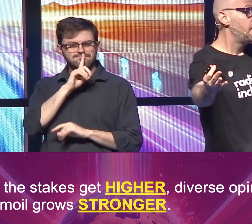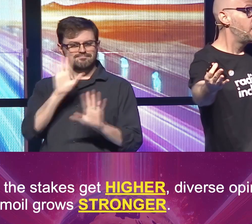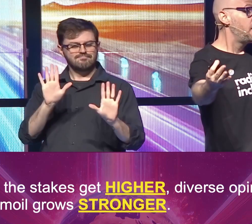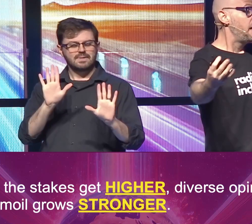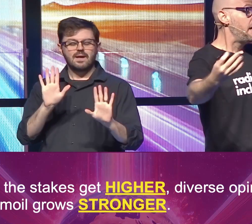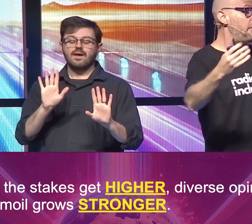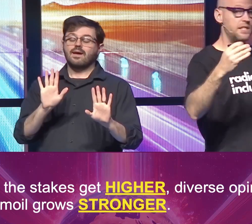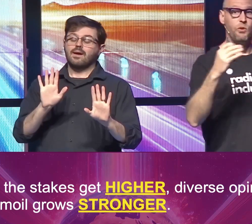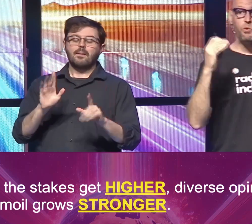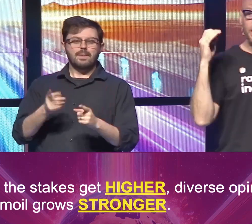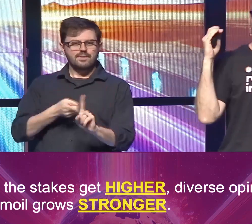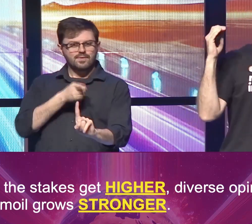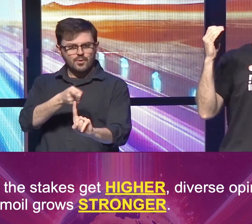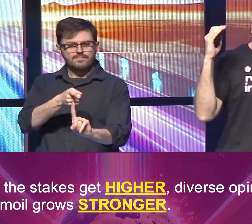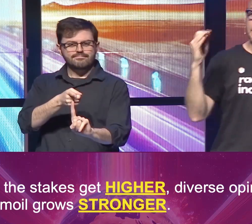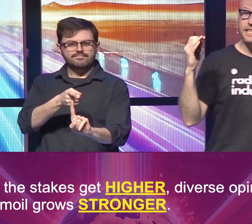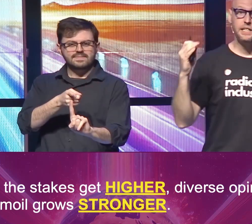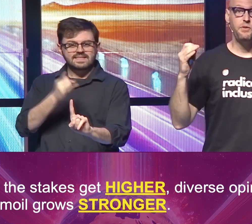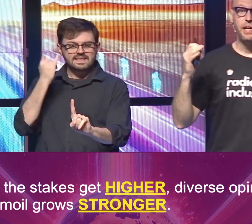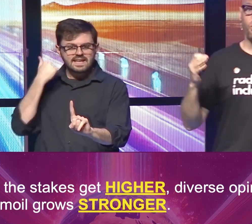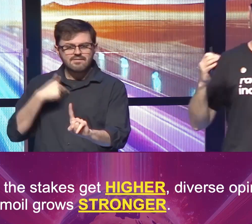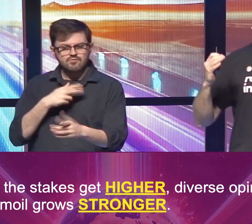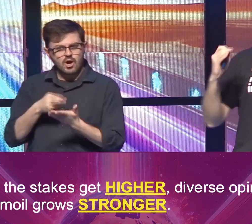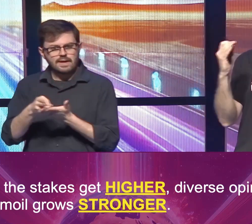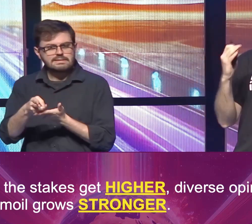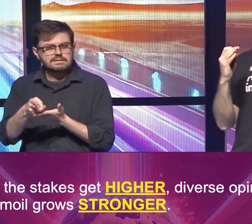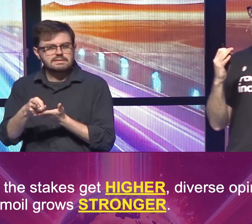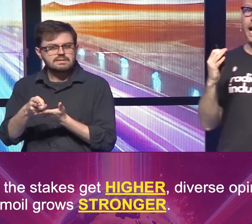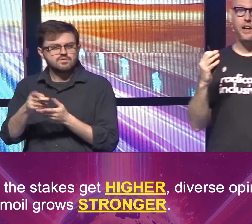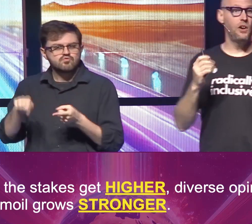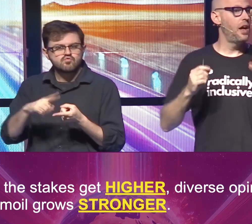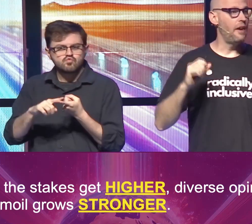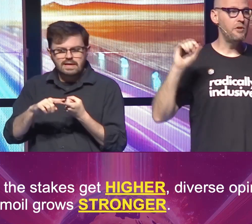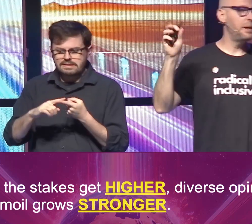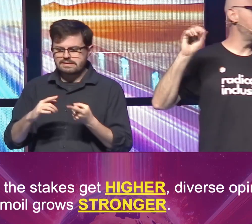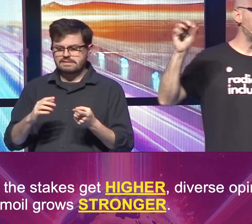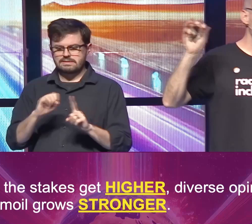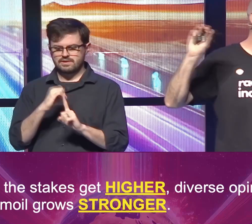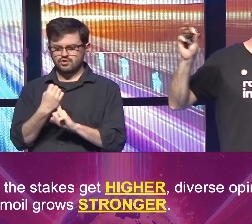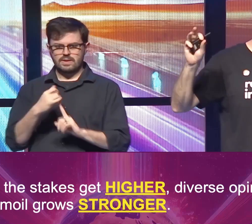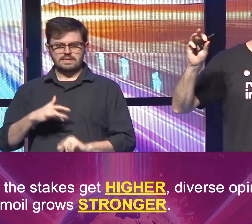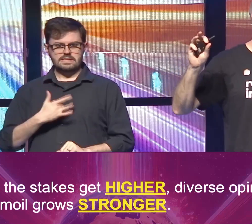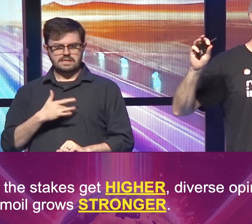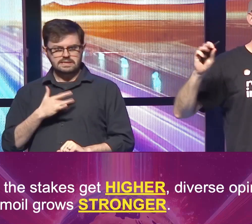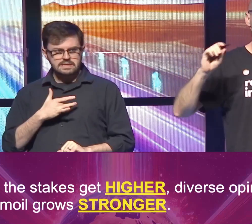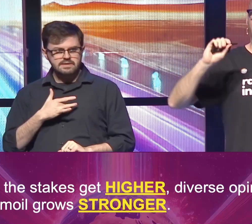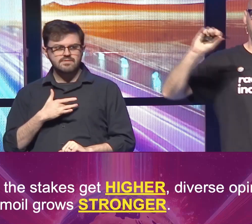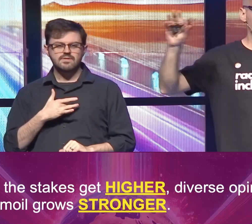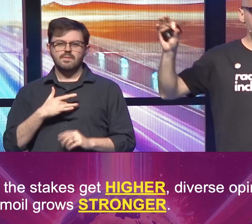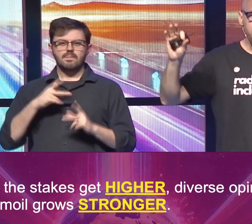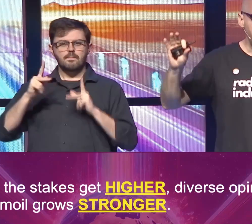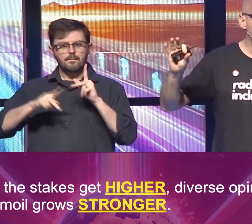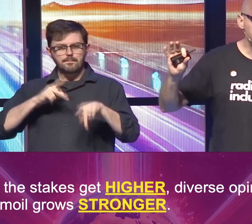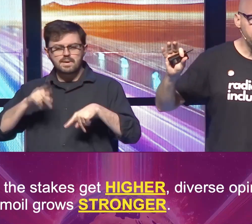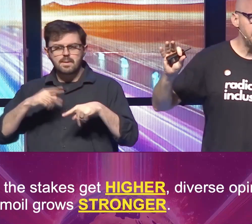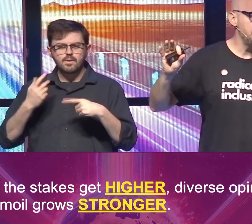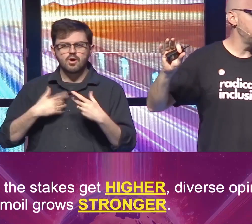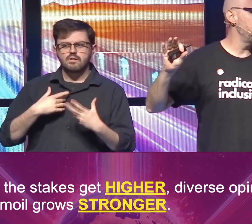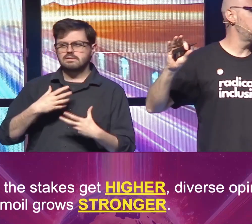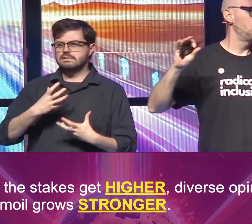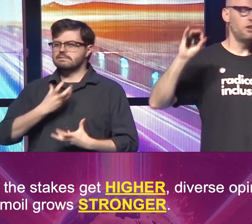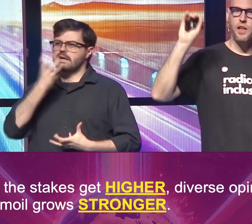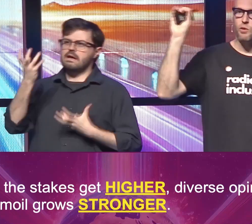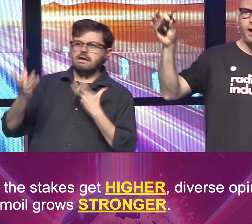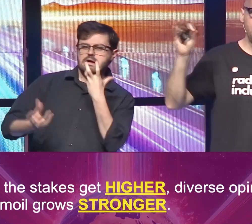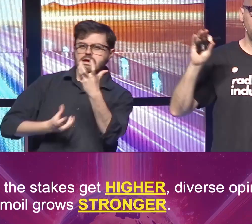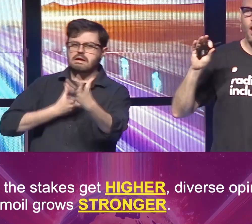honest, if it's a really highly sensitive, like when the stakes get higher, everybody gets louder. There's not room for diverse